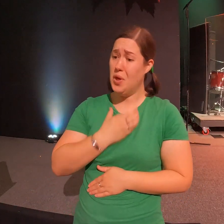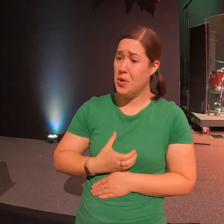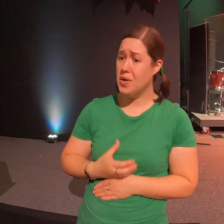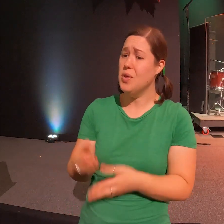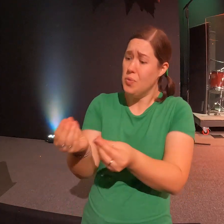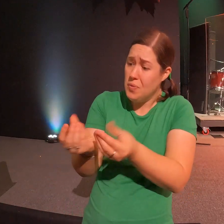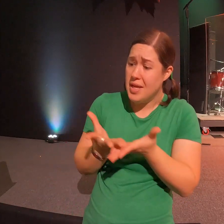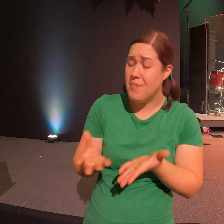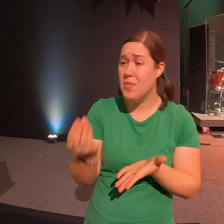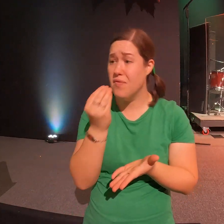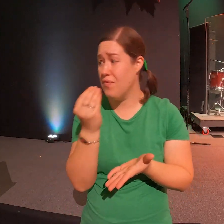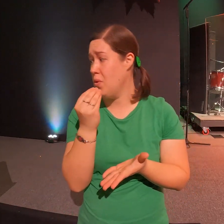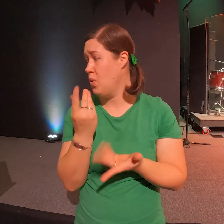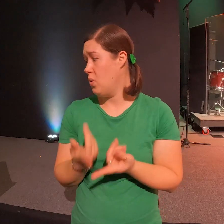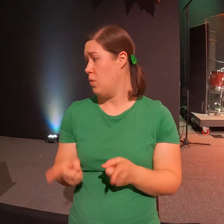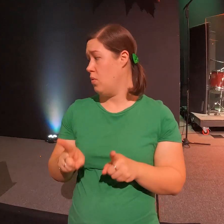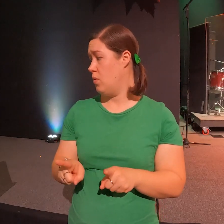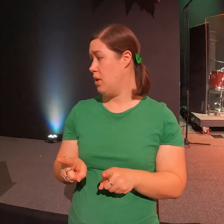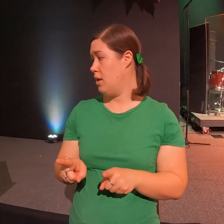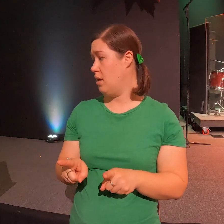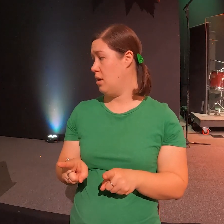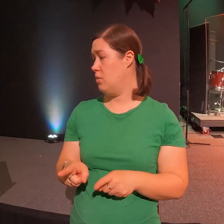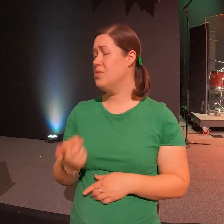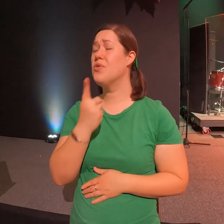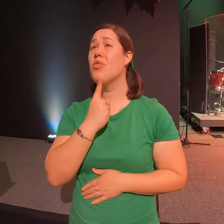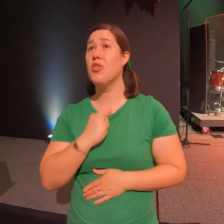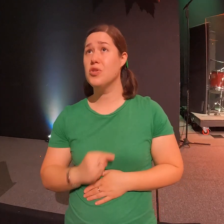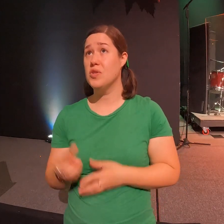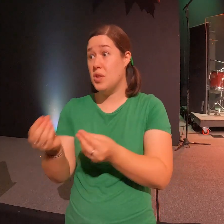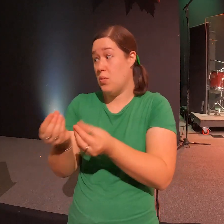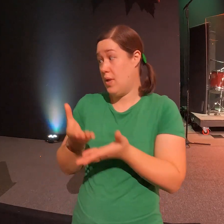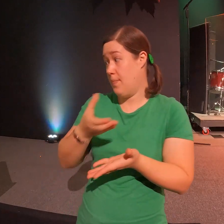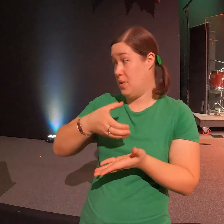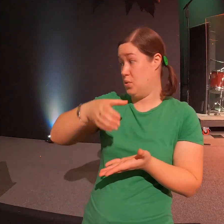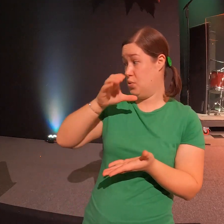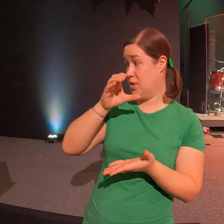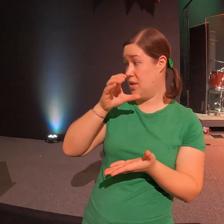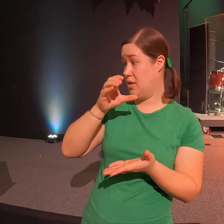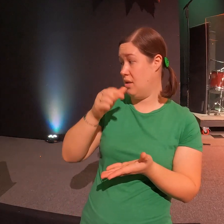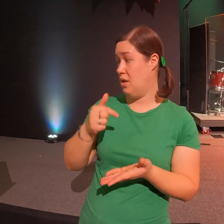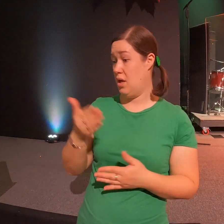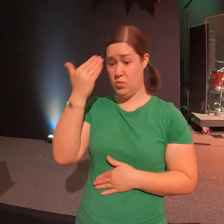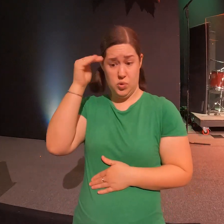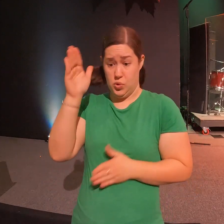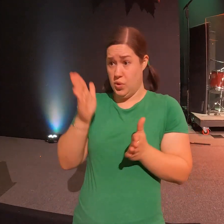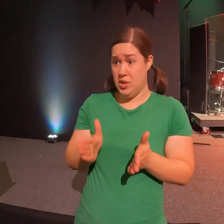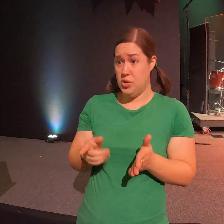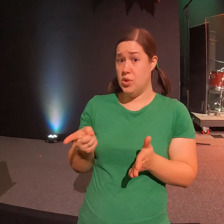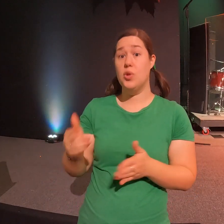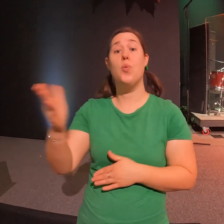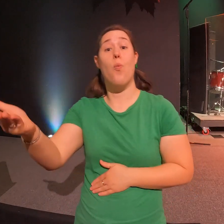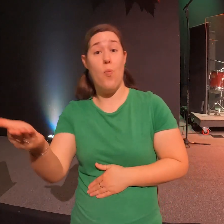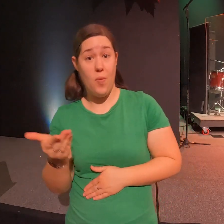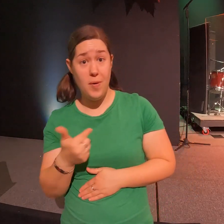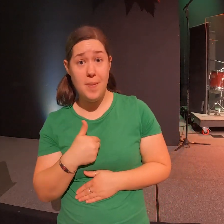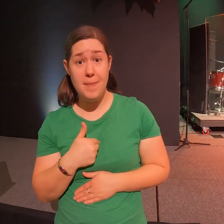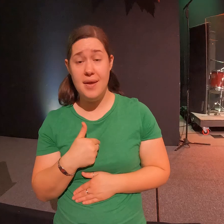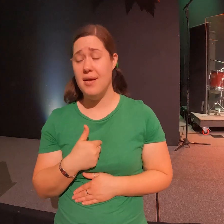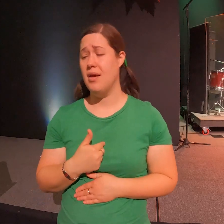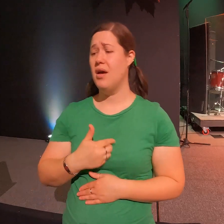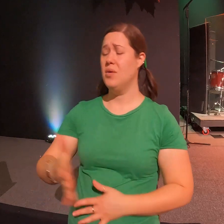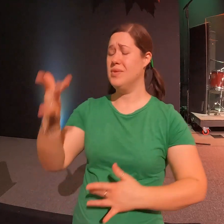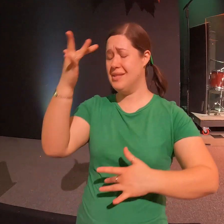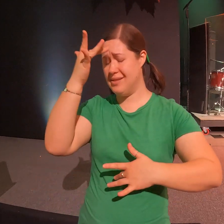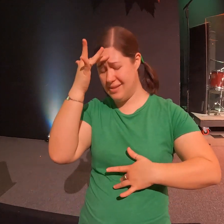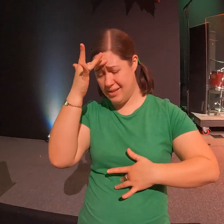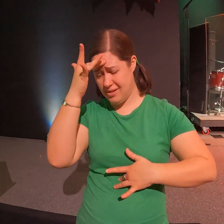me. I was naked and you clothed me. I was sick and you took care of me. I was in prison and you